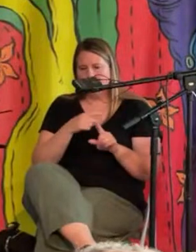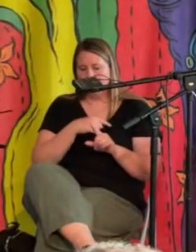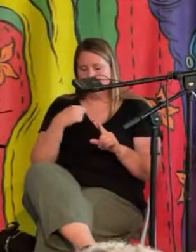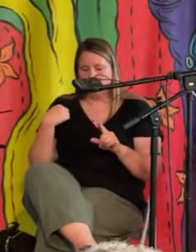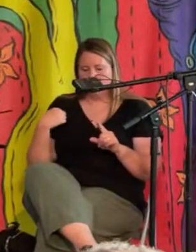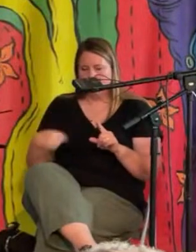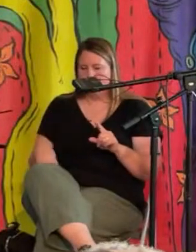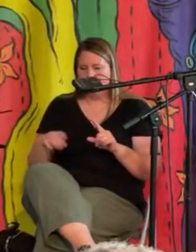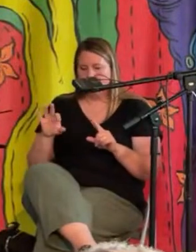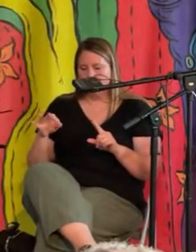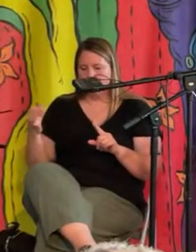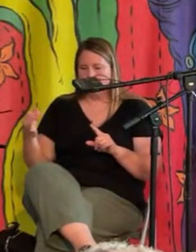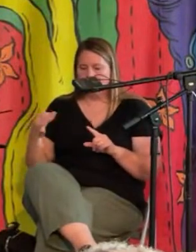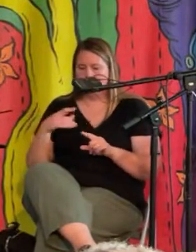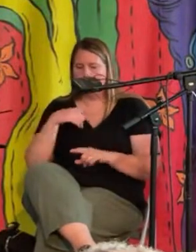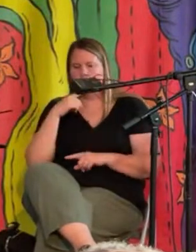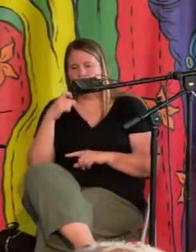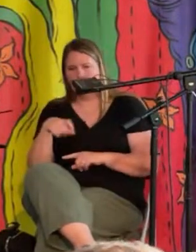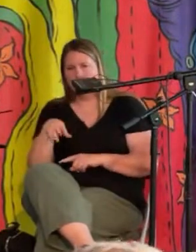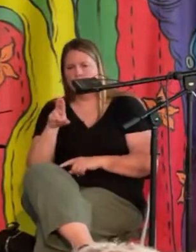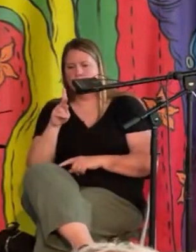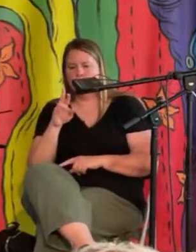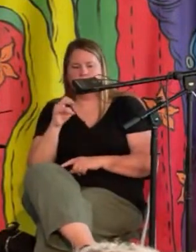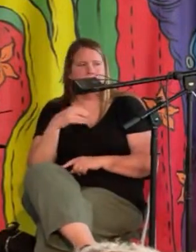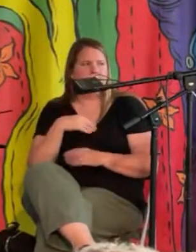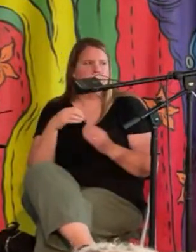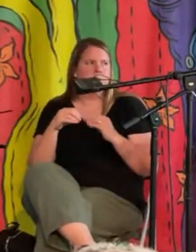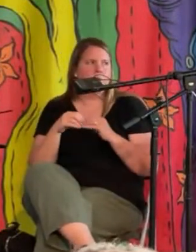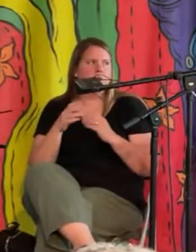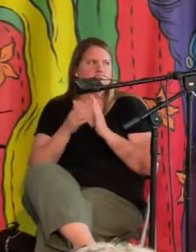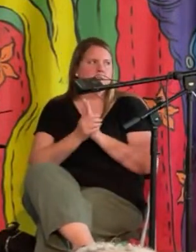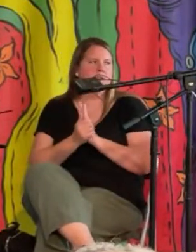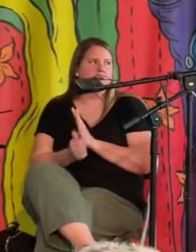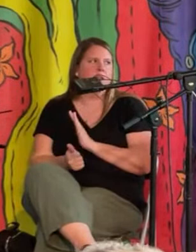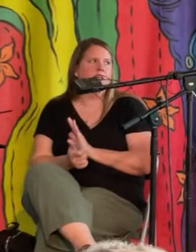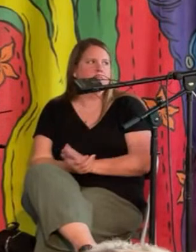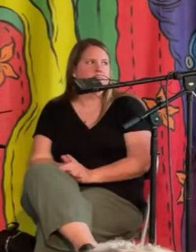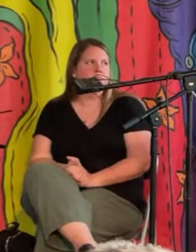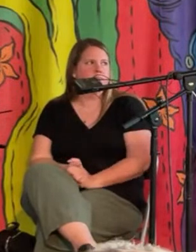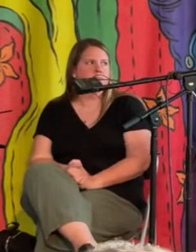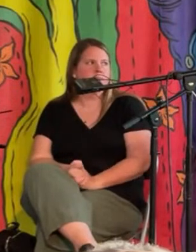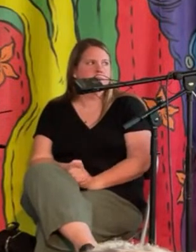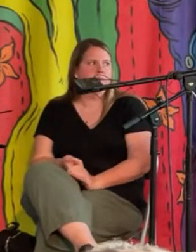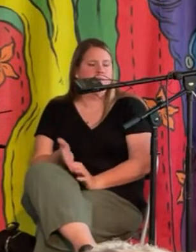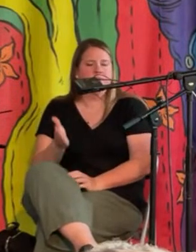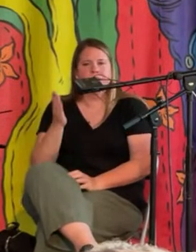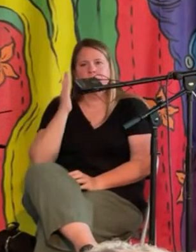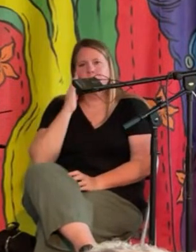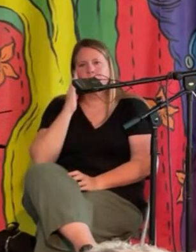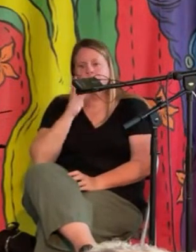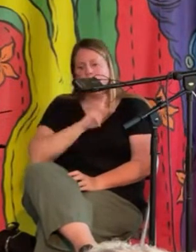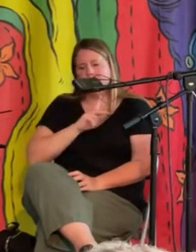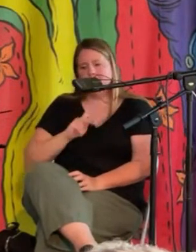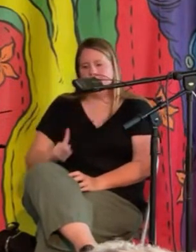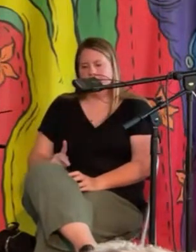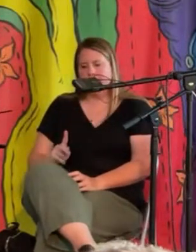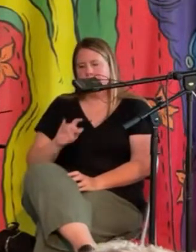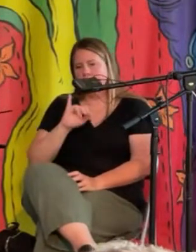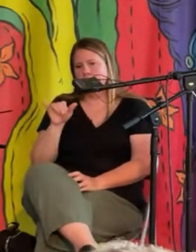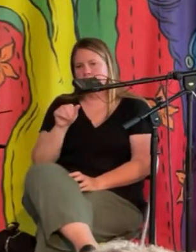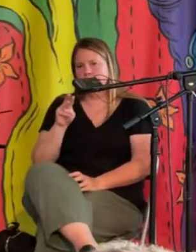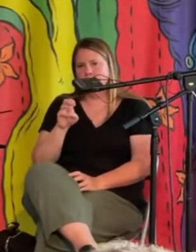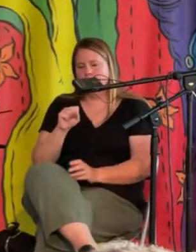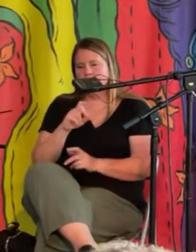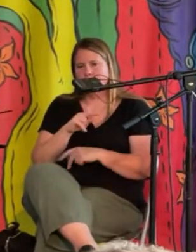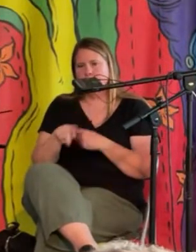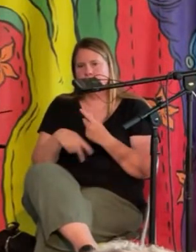and Ukrainian, I have more skill to be able to actually translate. Yeah. Well, you know, the King James version of the Bible, that